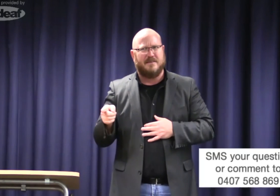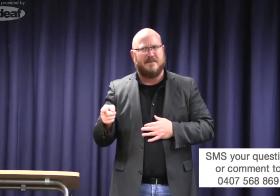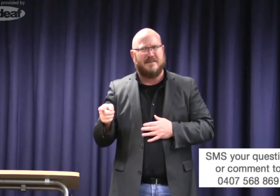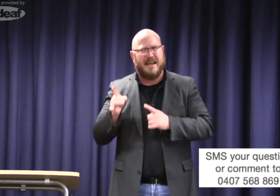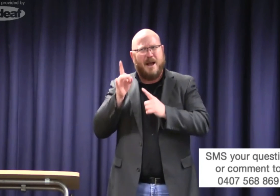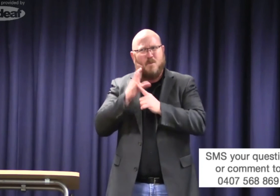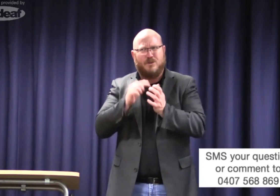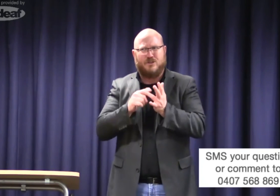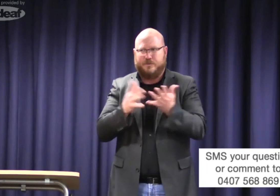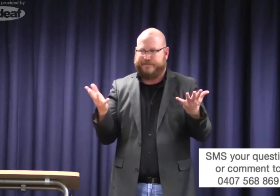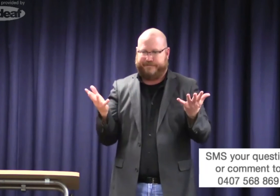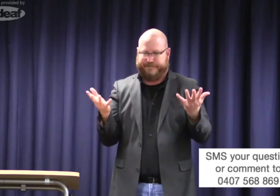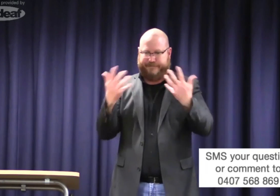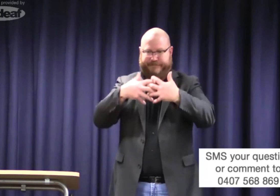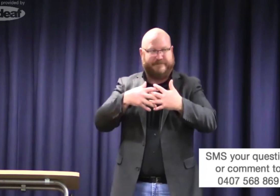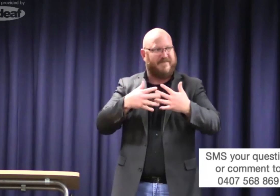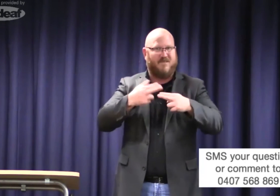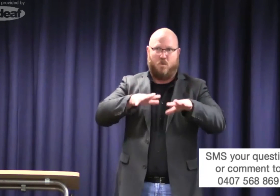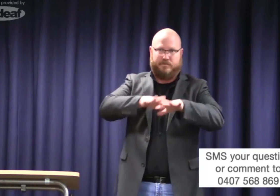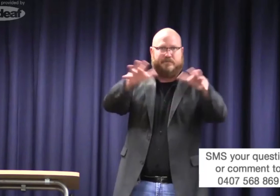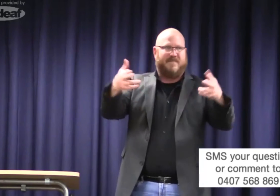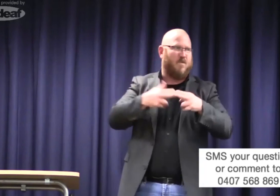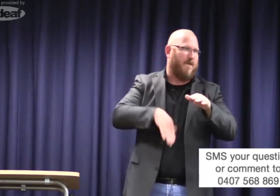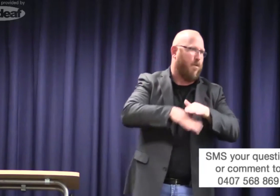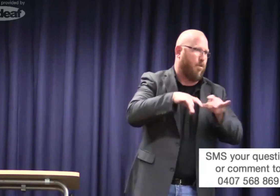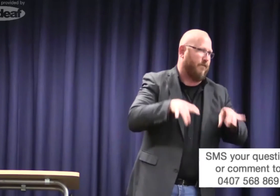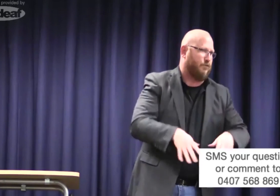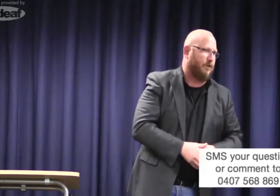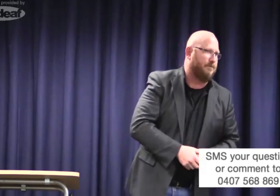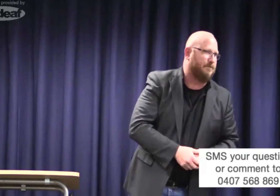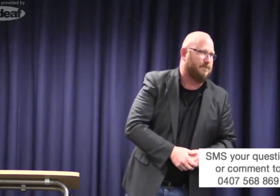it. It's important to